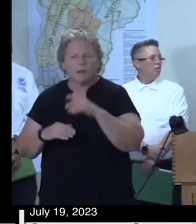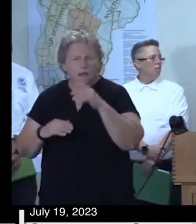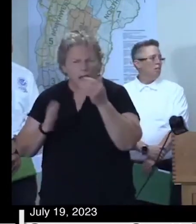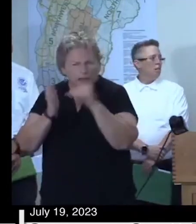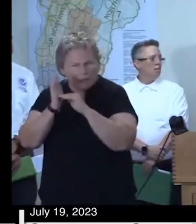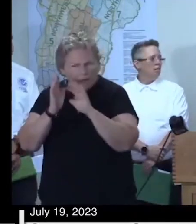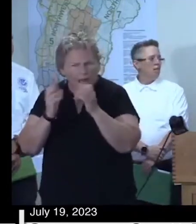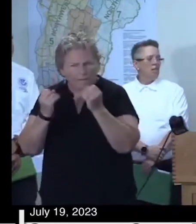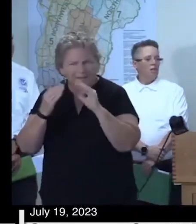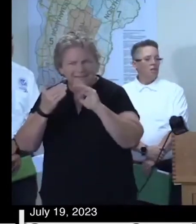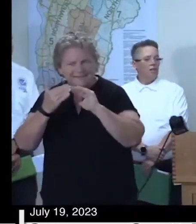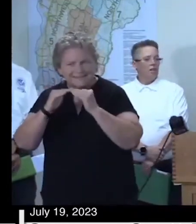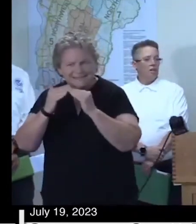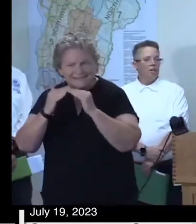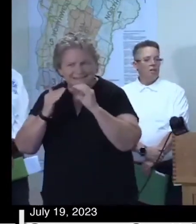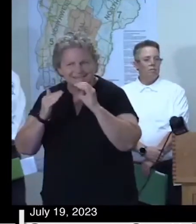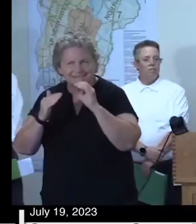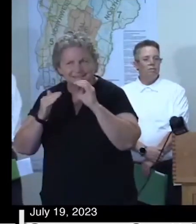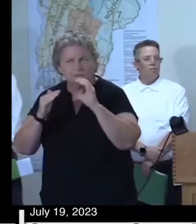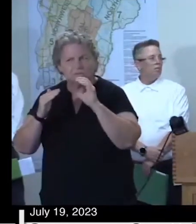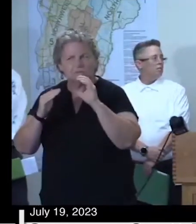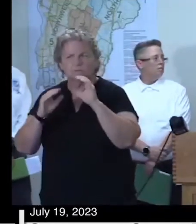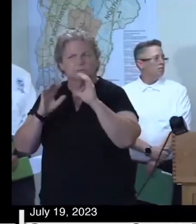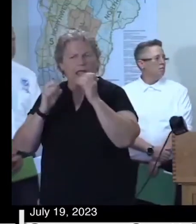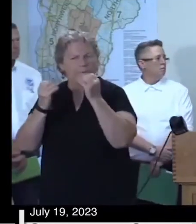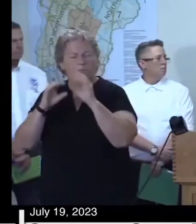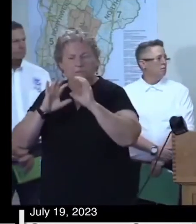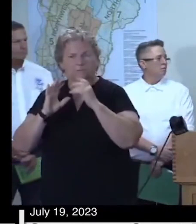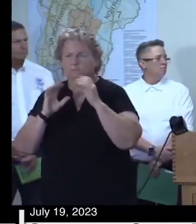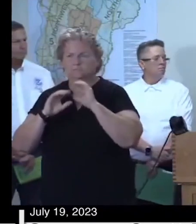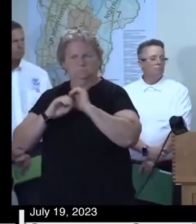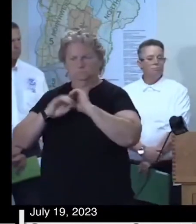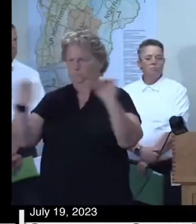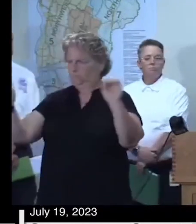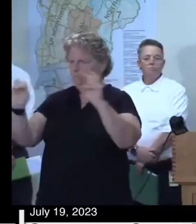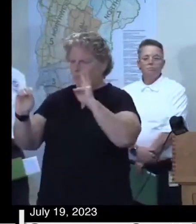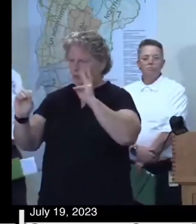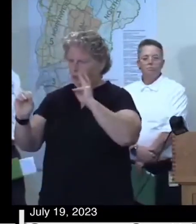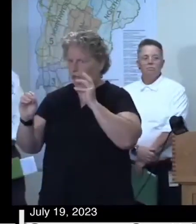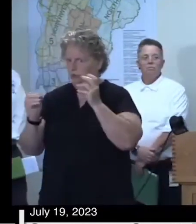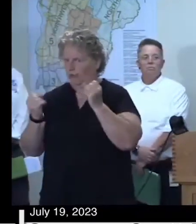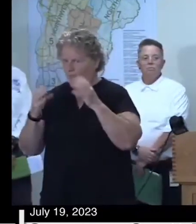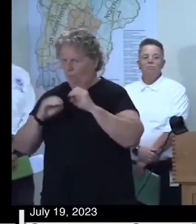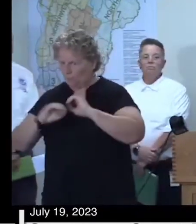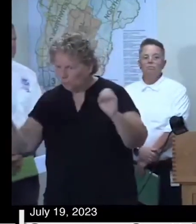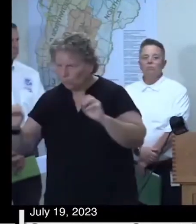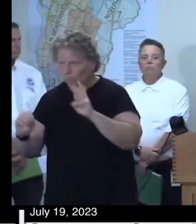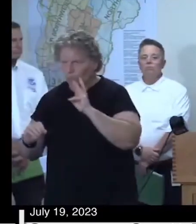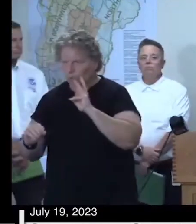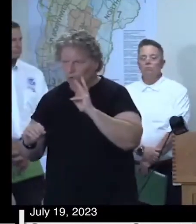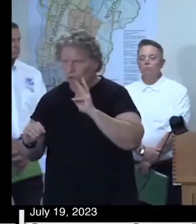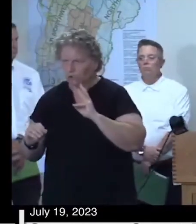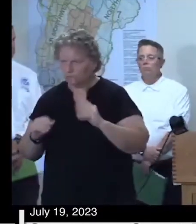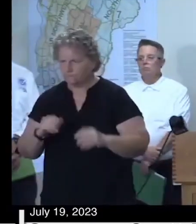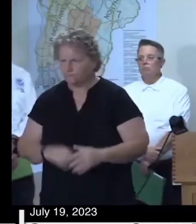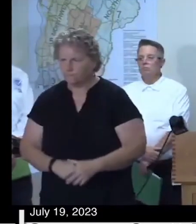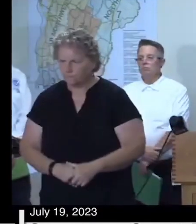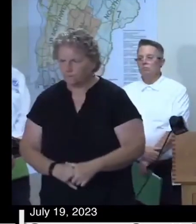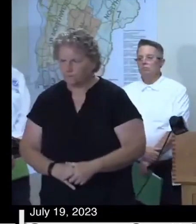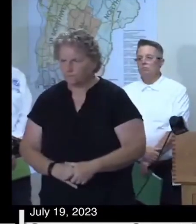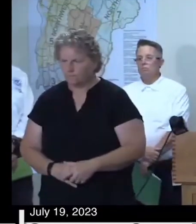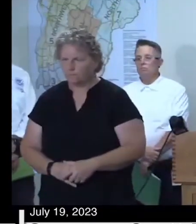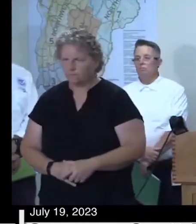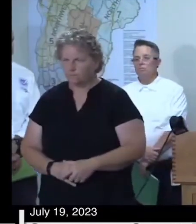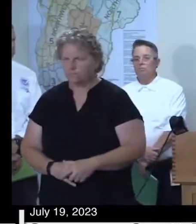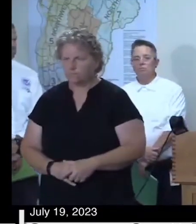We don't. I don't believe there are any municipalities without some functioning water of some sort. The